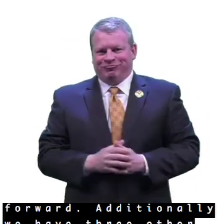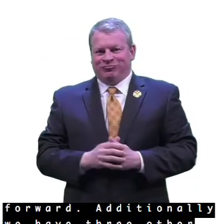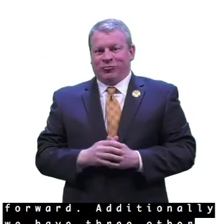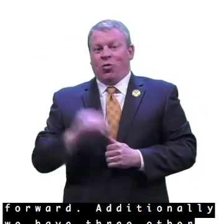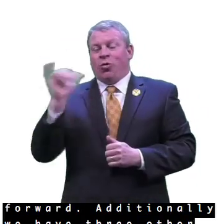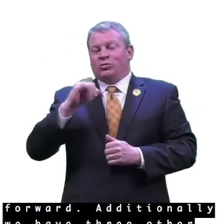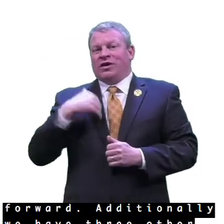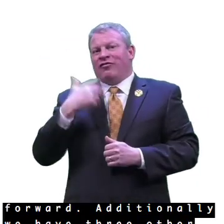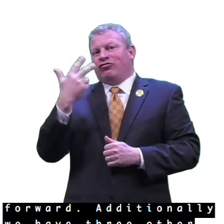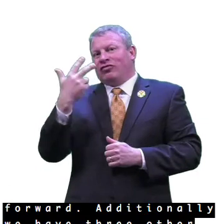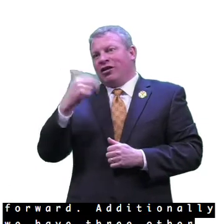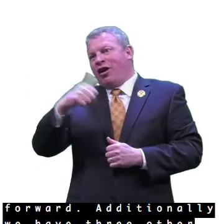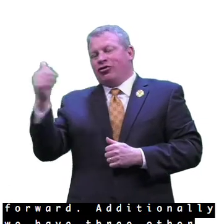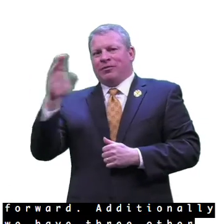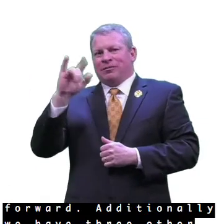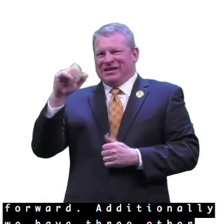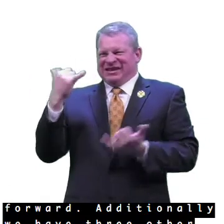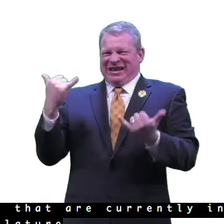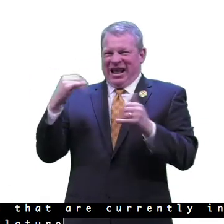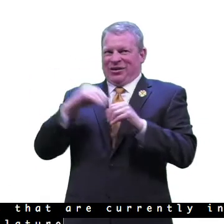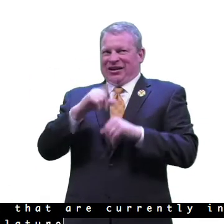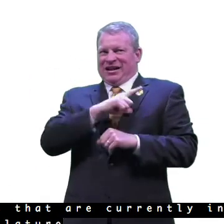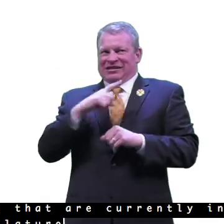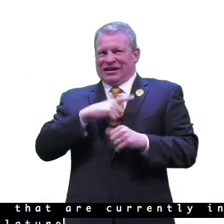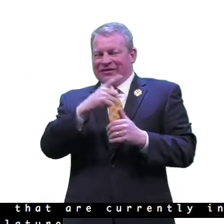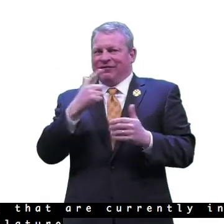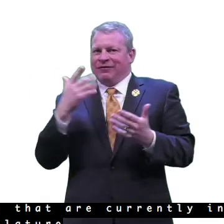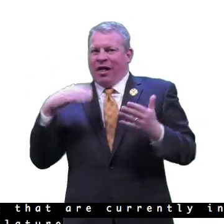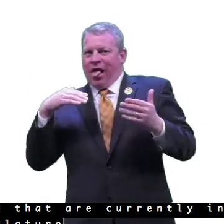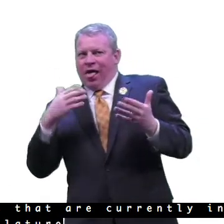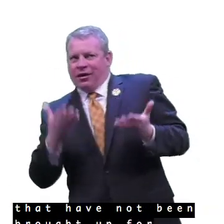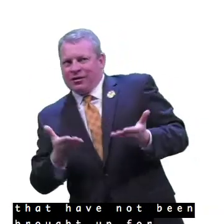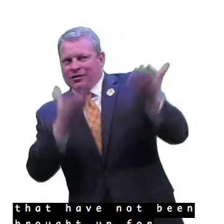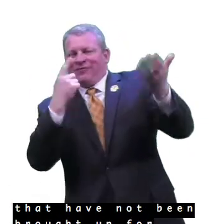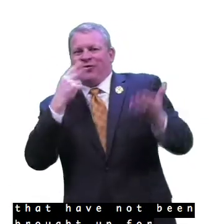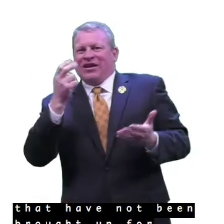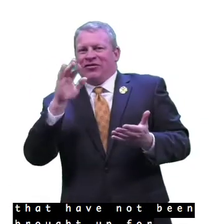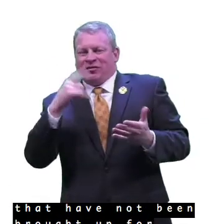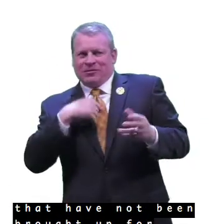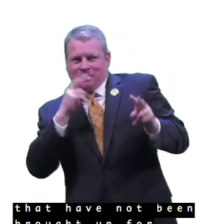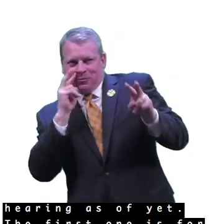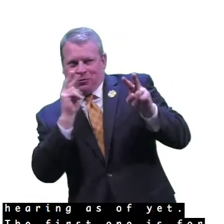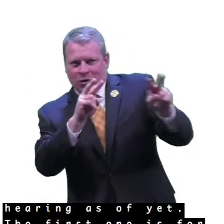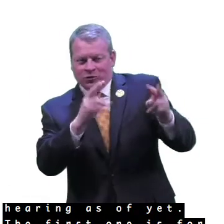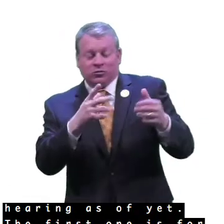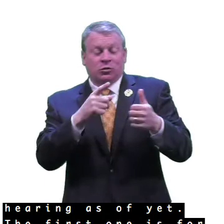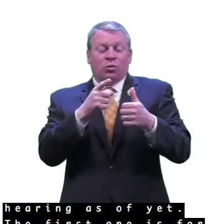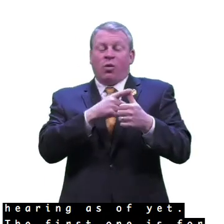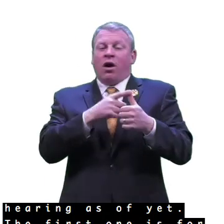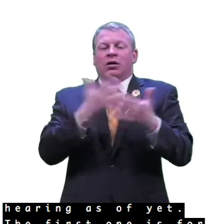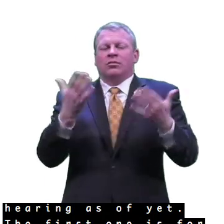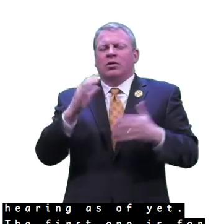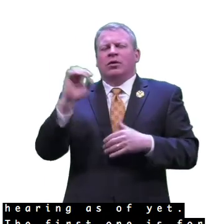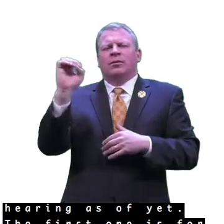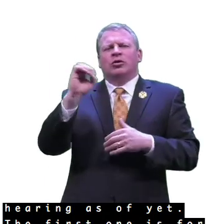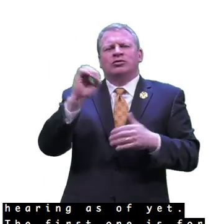forward. Additionally, we have 3 other bills that are currently in the legislature that have not been brought up for hearing as of yet. The first one is